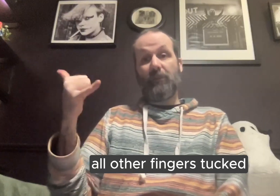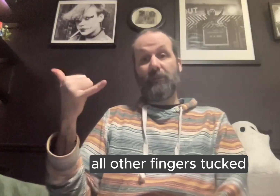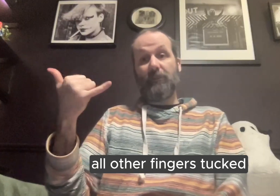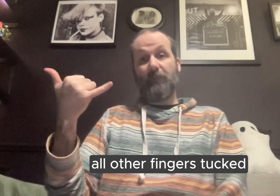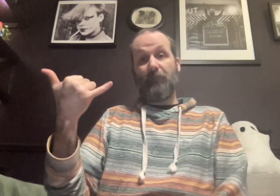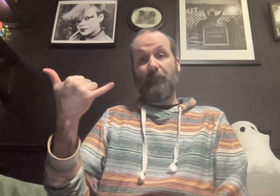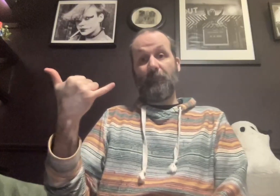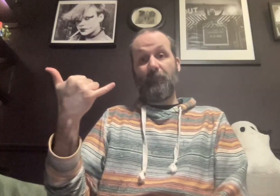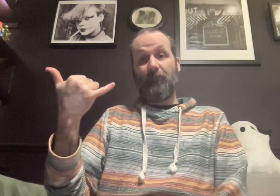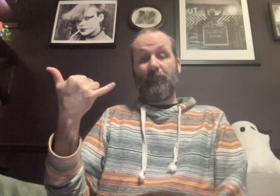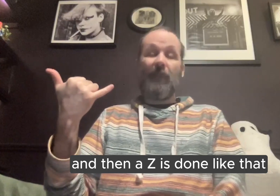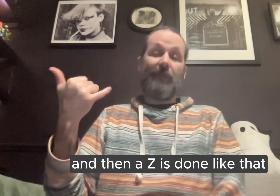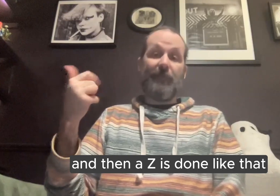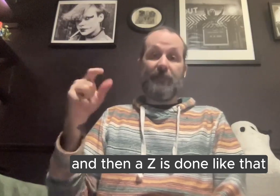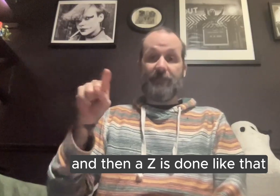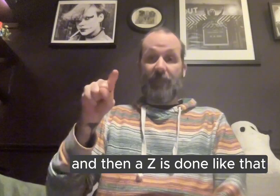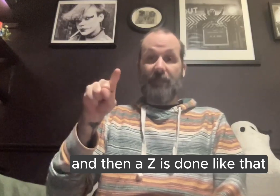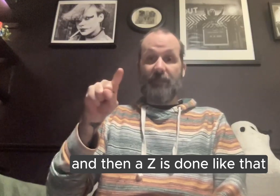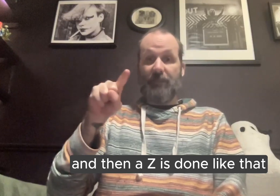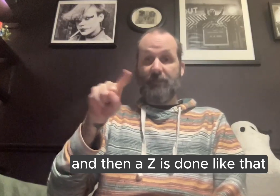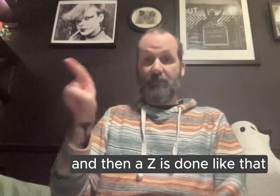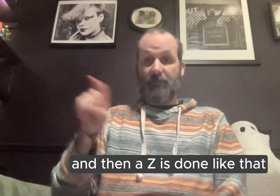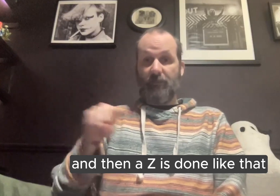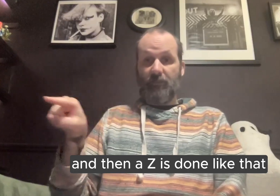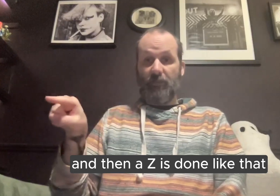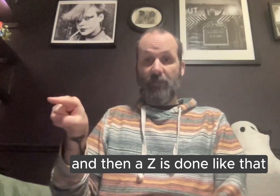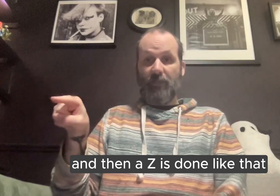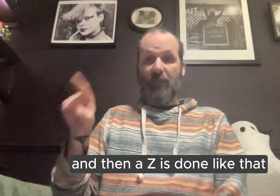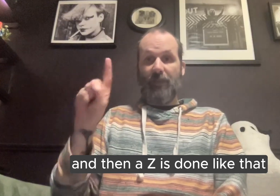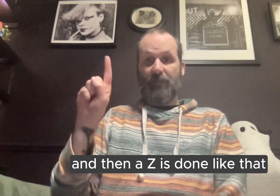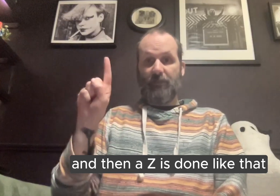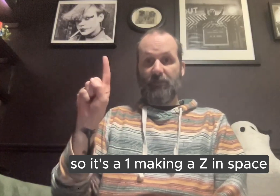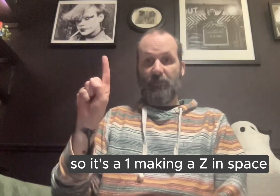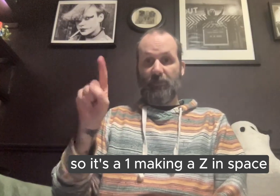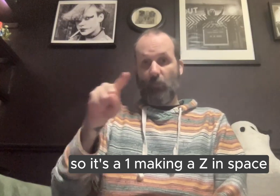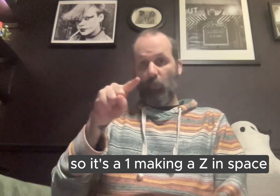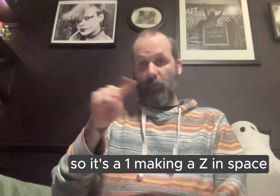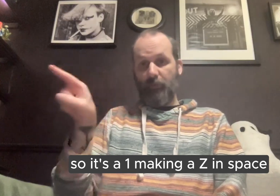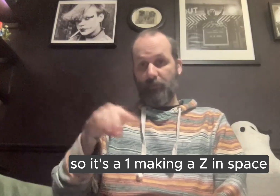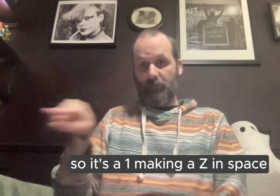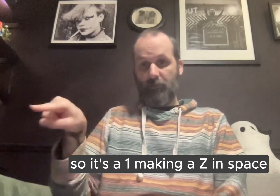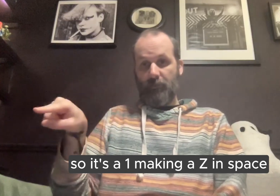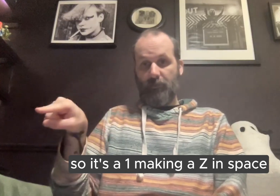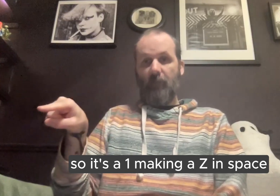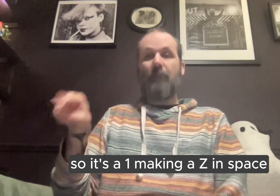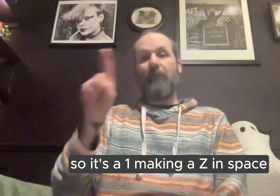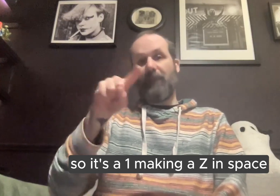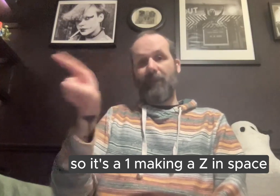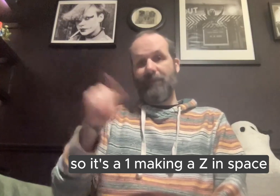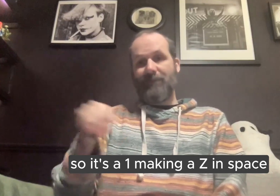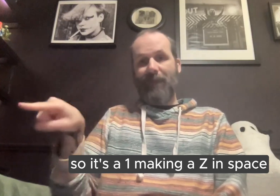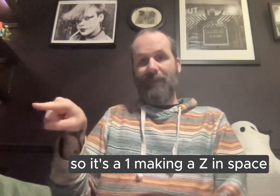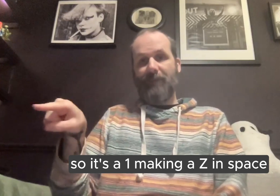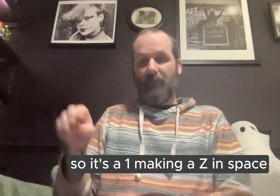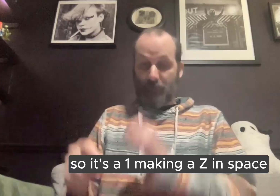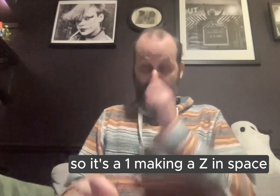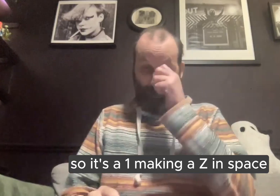tucked. And then a Z is done like that. So it's a 1 making a Z in